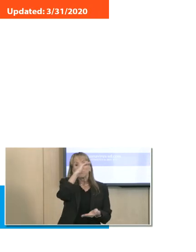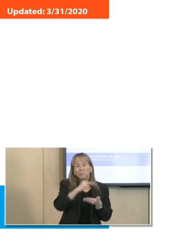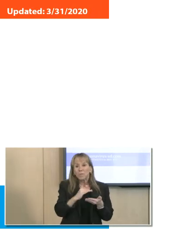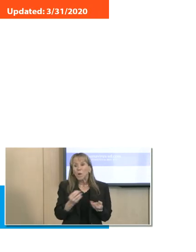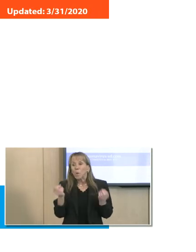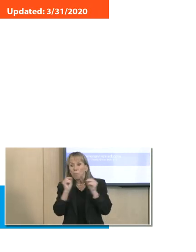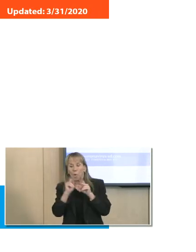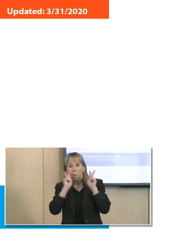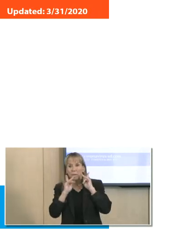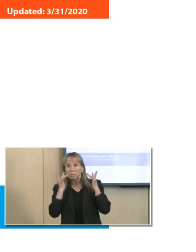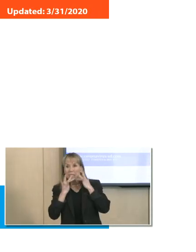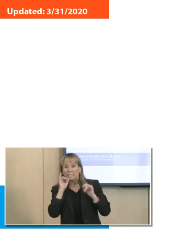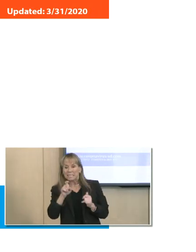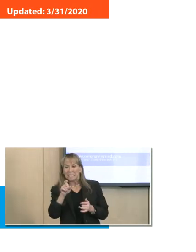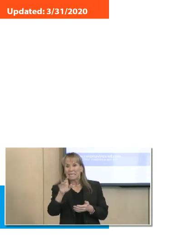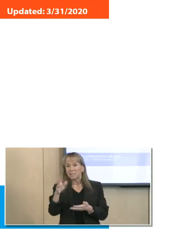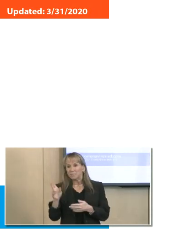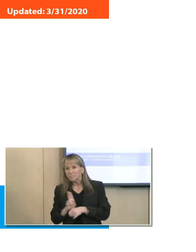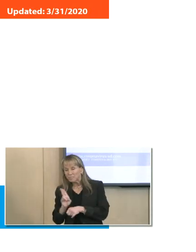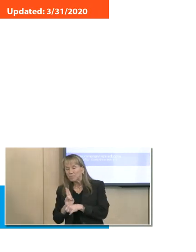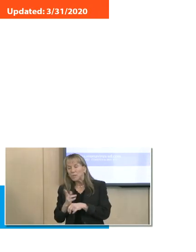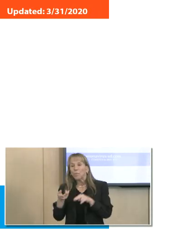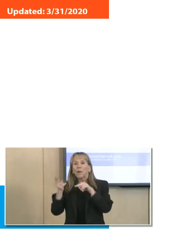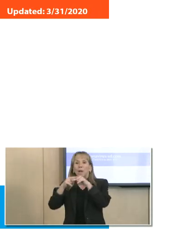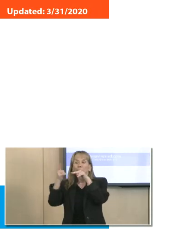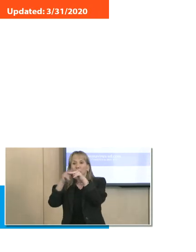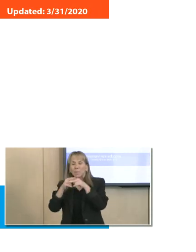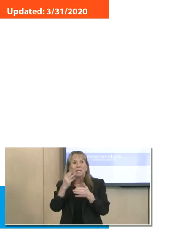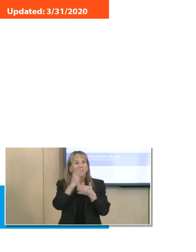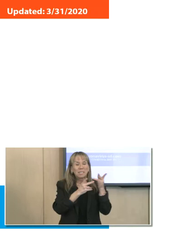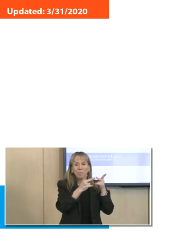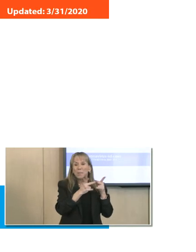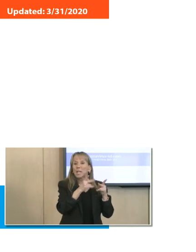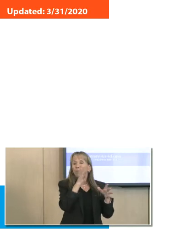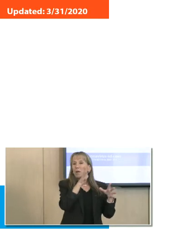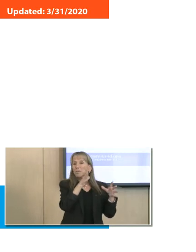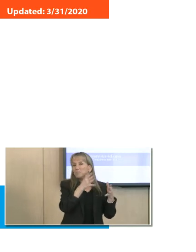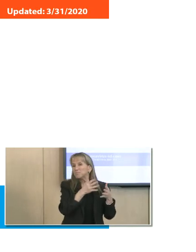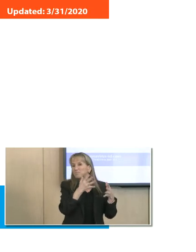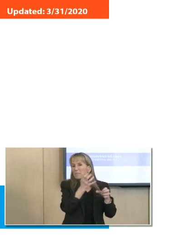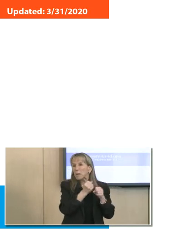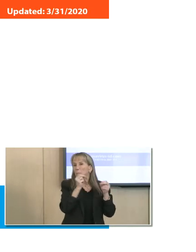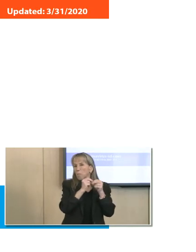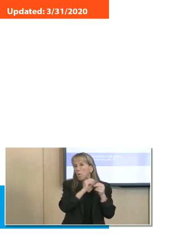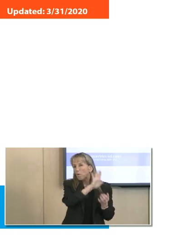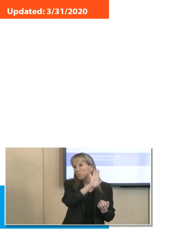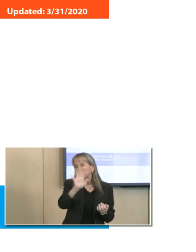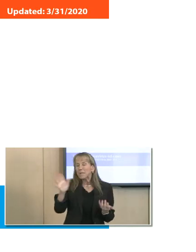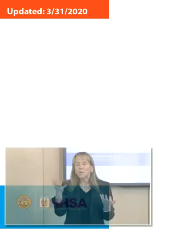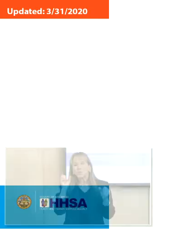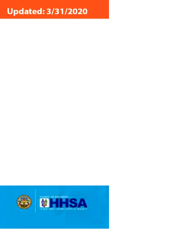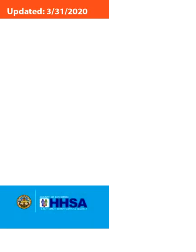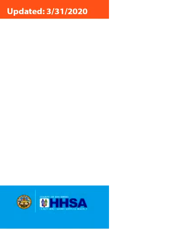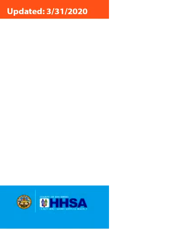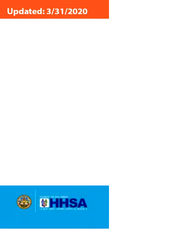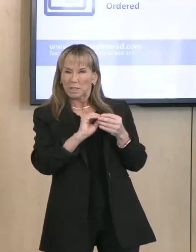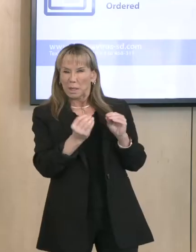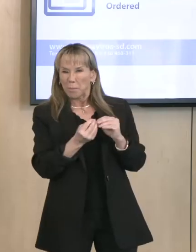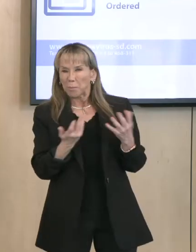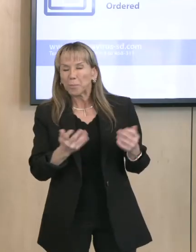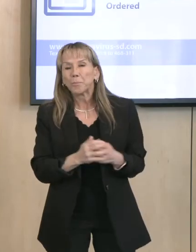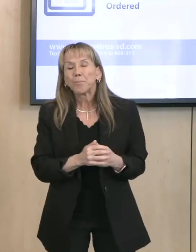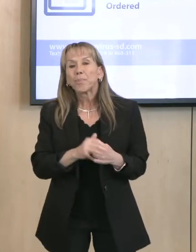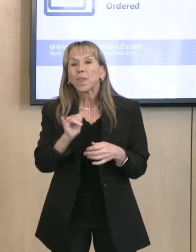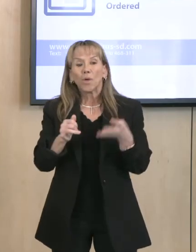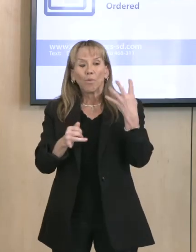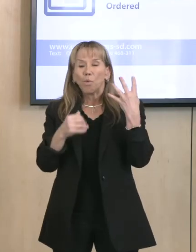could go up. As our health system partners acquire more of their own, it could go up. And we have 4 of our hospitals who we are in